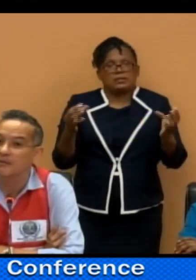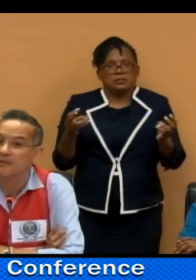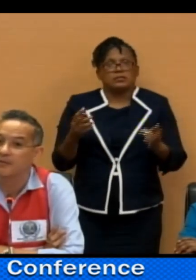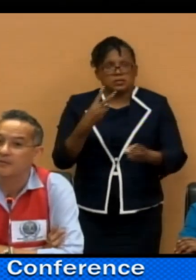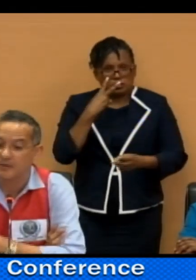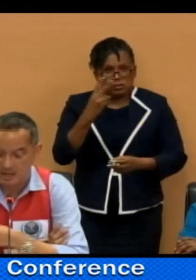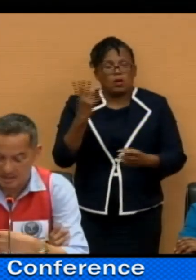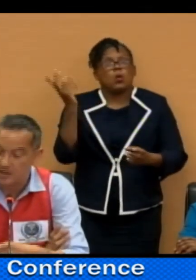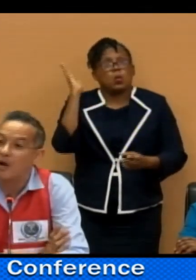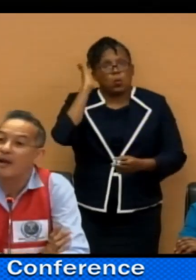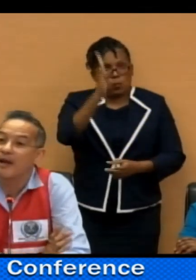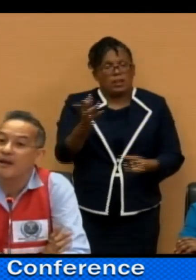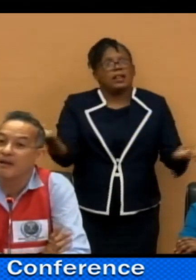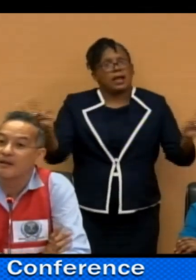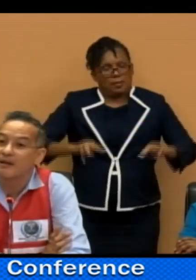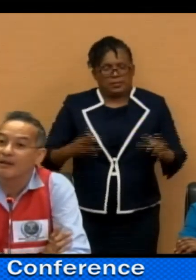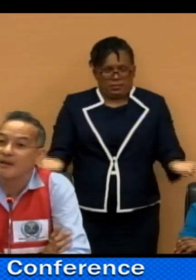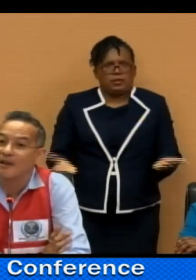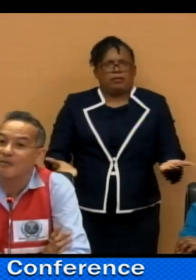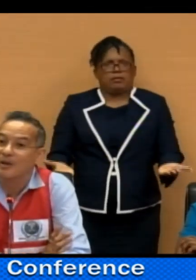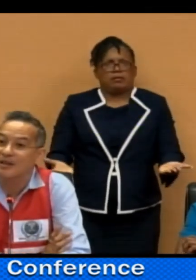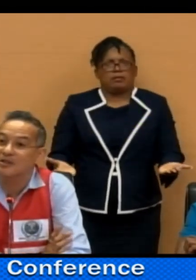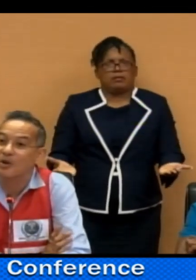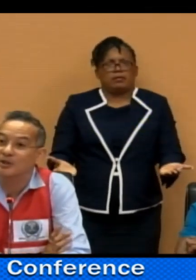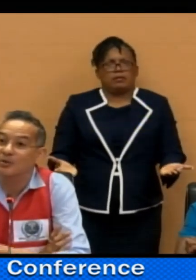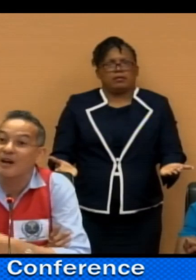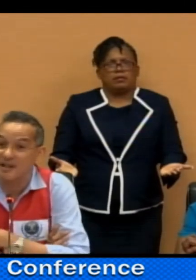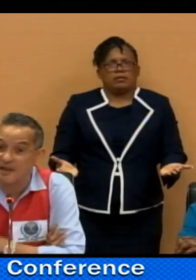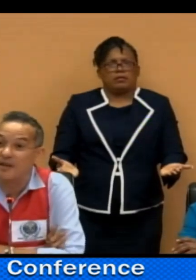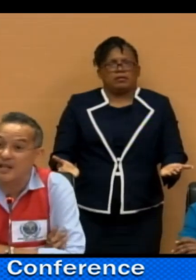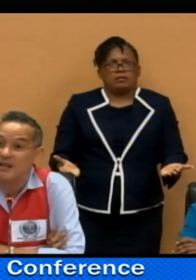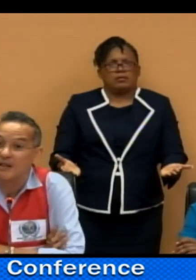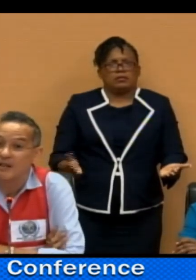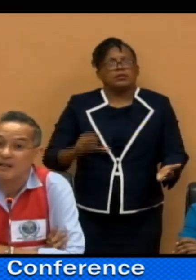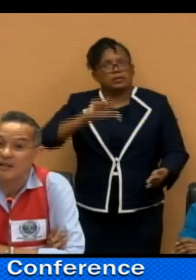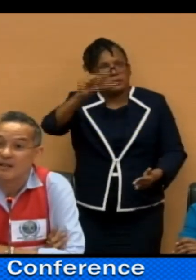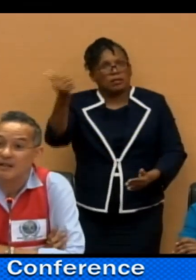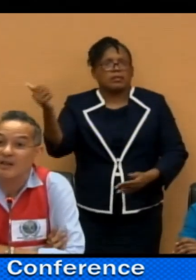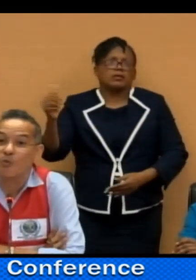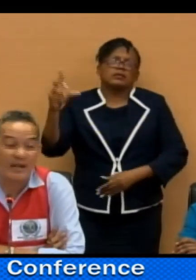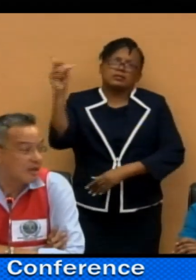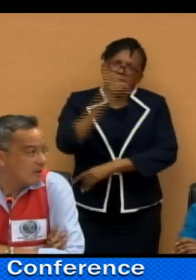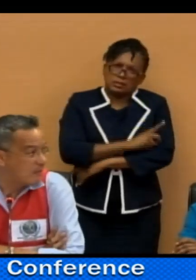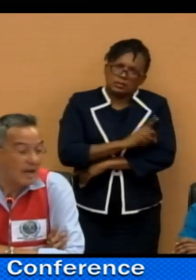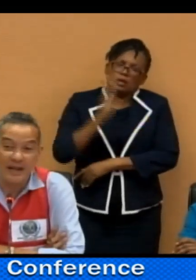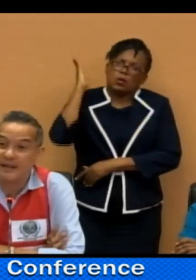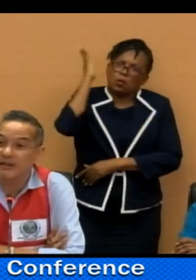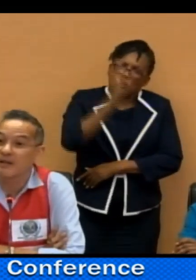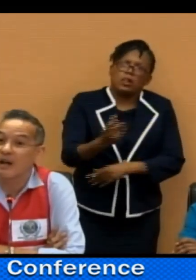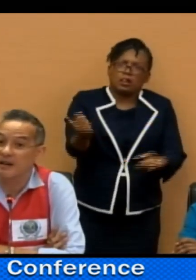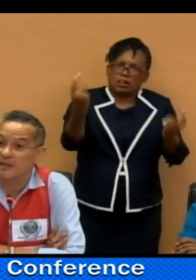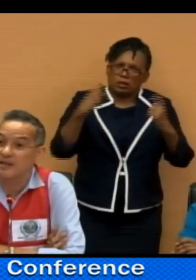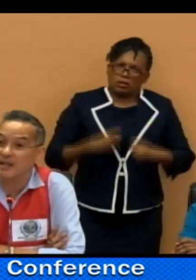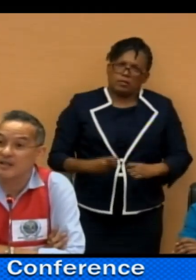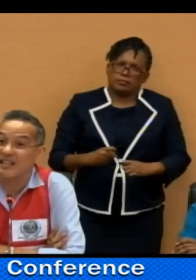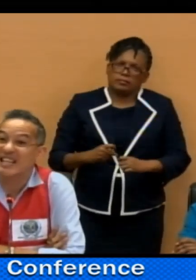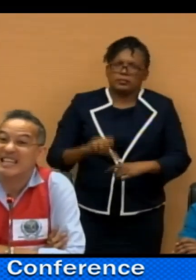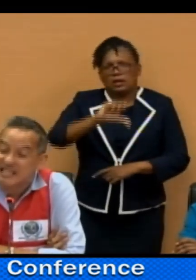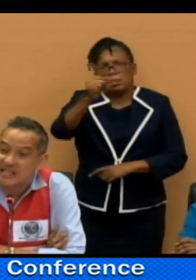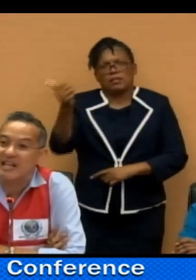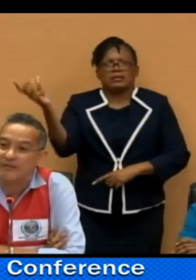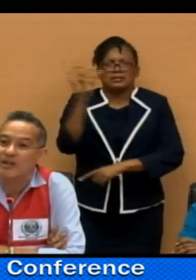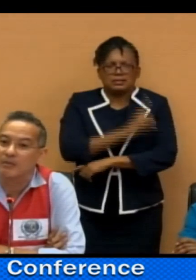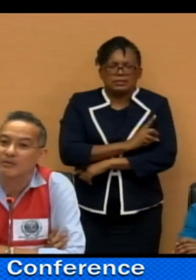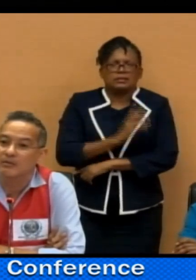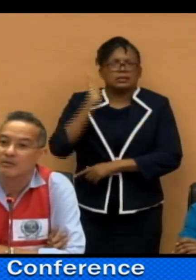inevitable. It is now here, but there's also another day that will come, and another day that